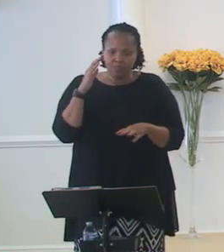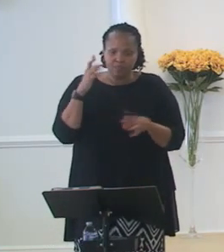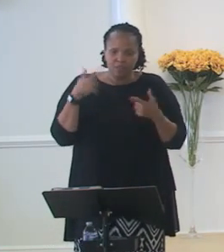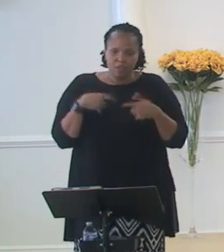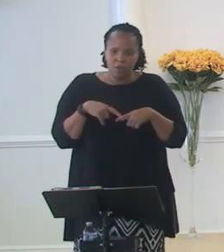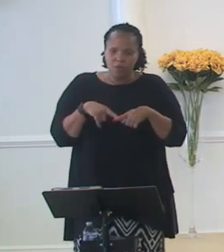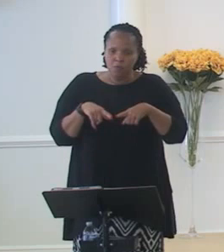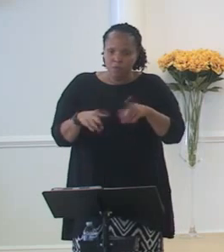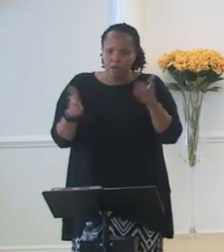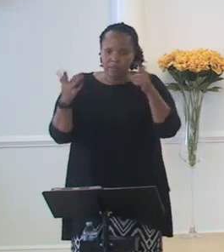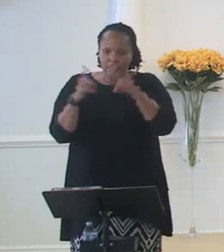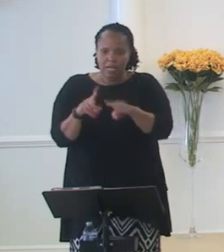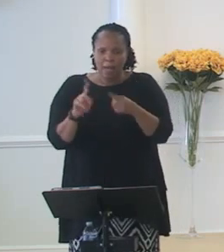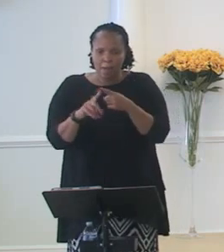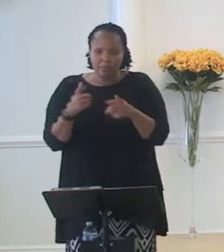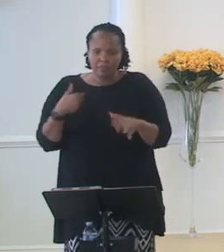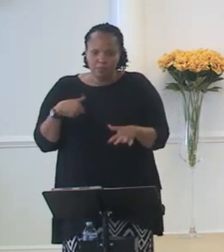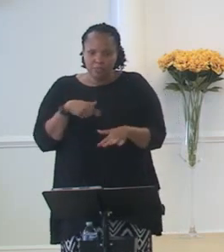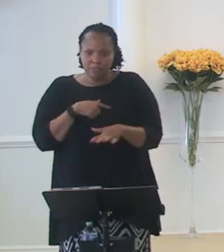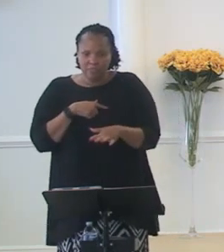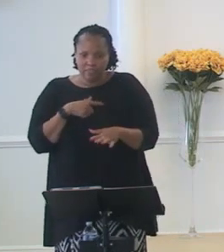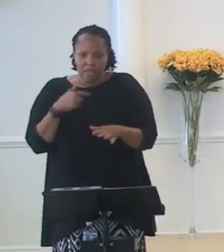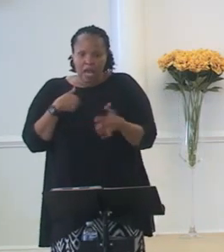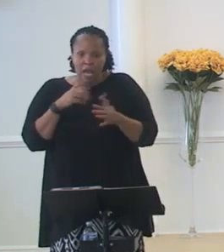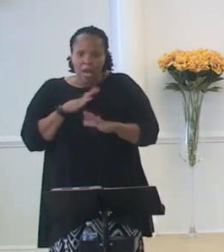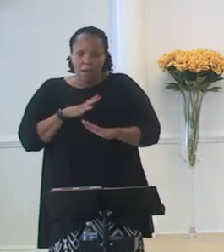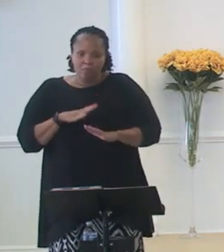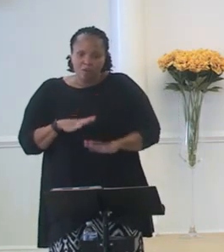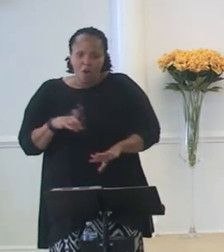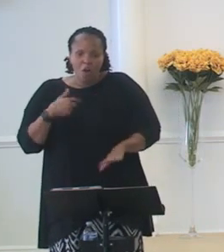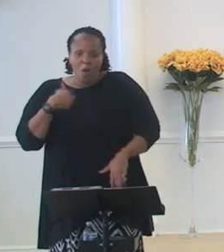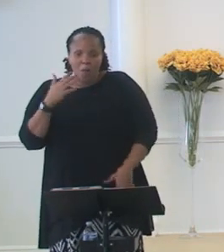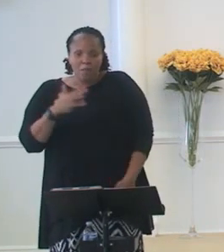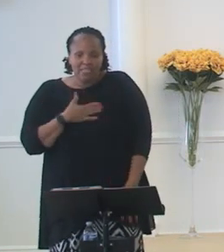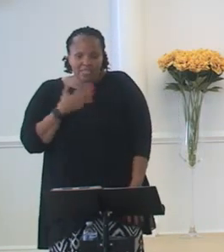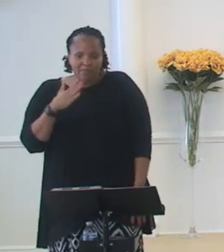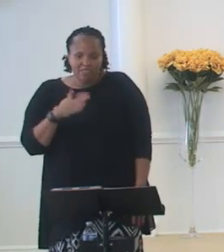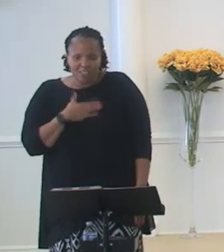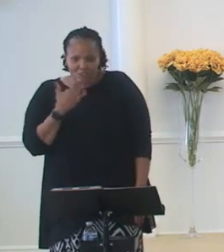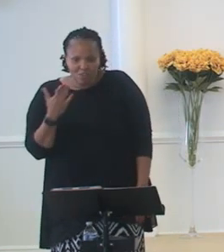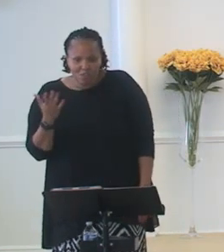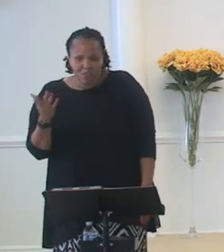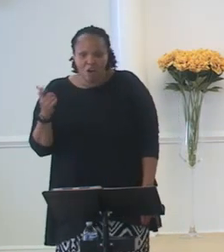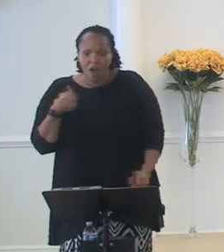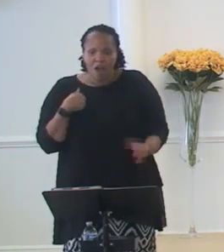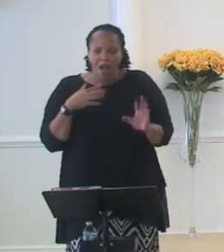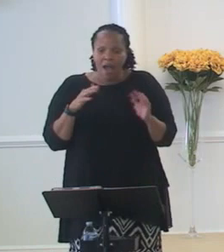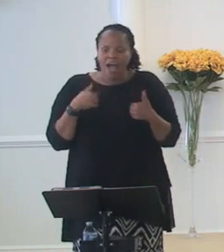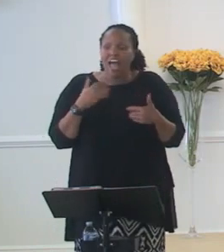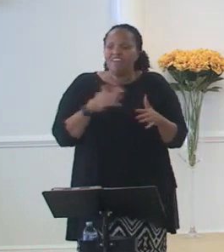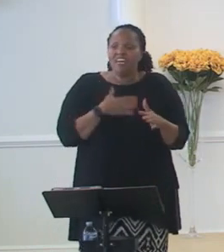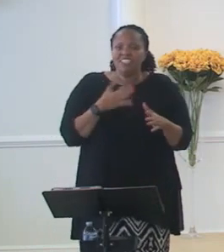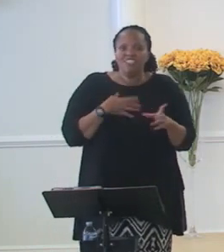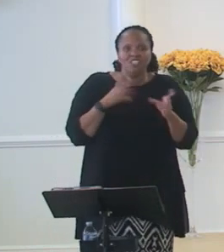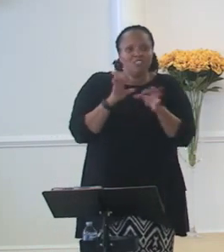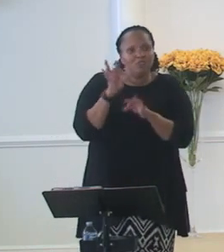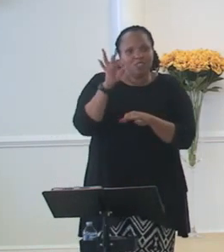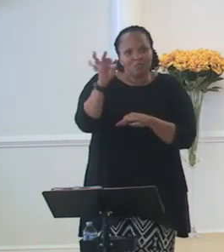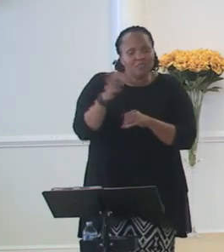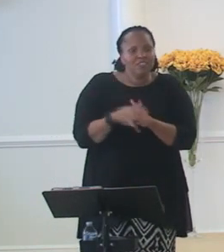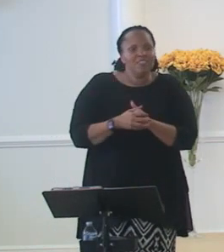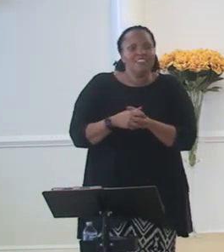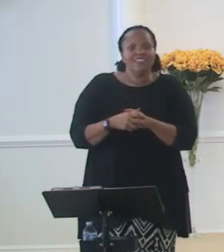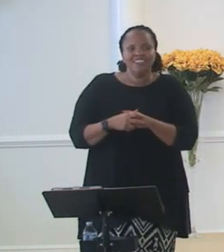while it falls on us, I'm calm and I'm cheerful. I have a cheerful spirit and